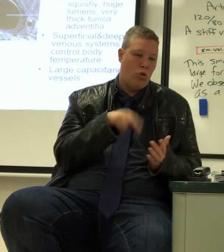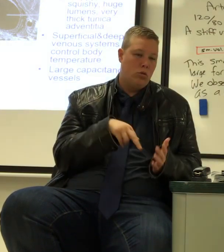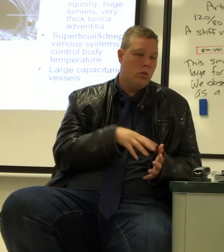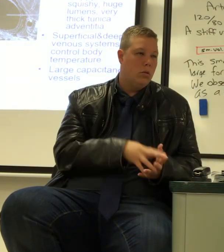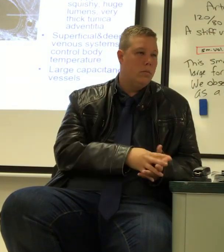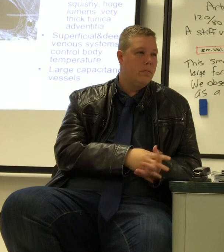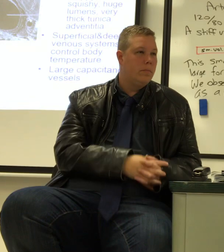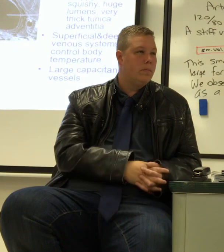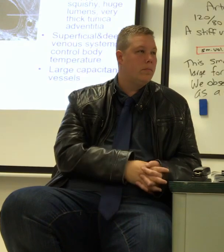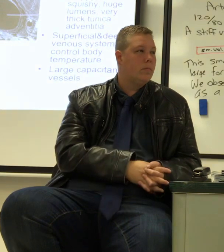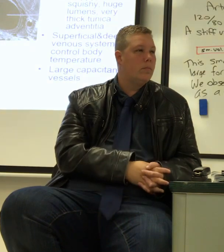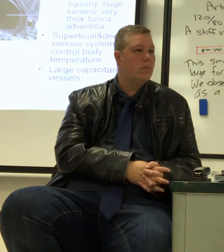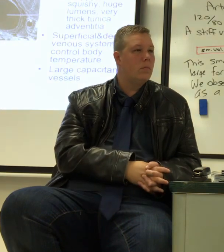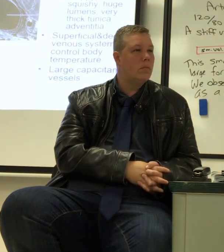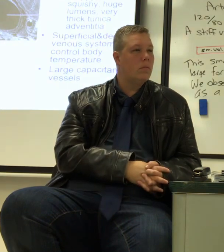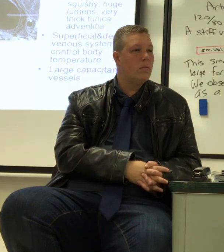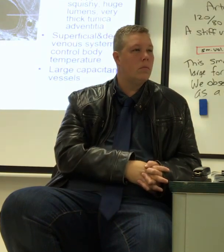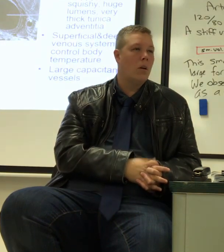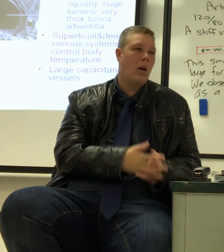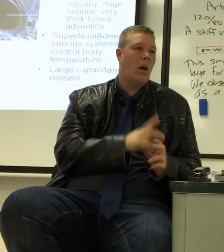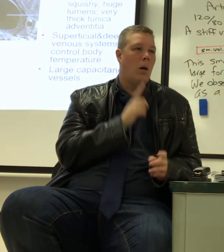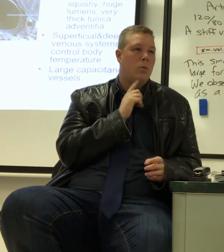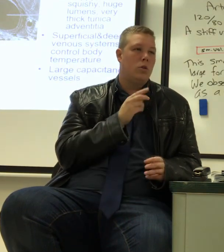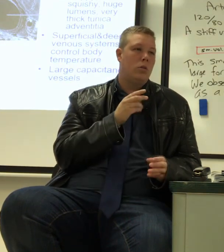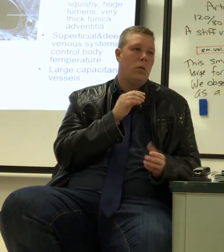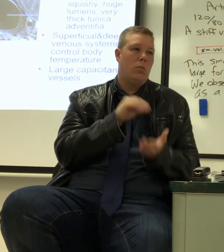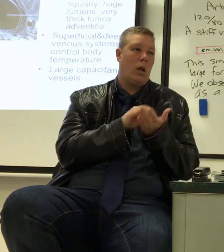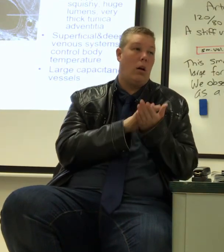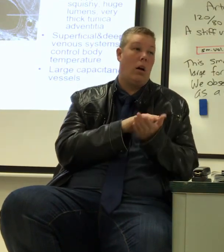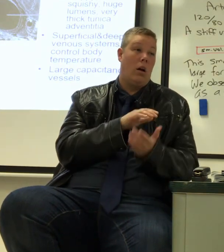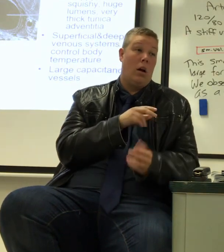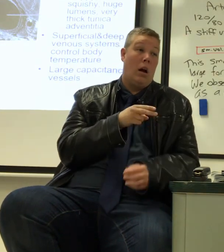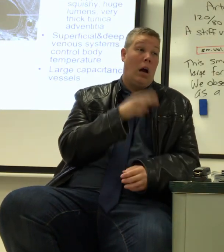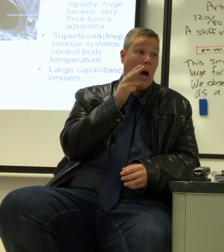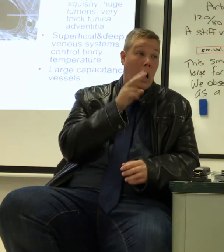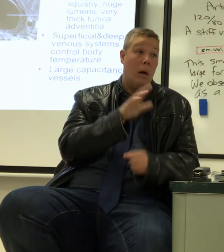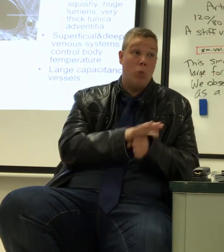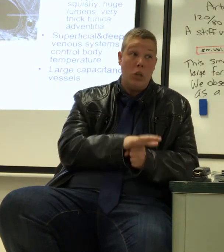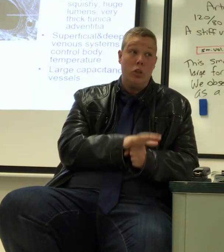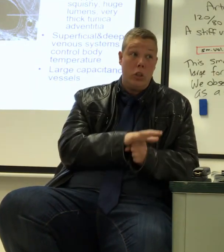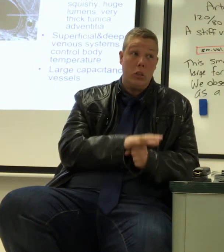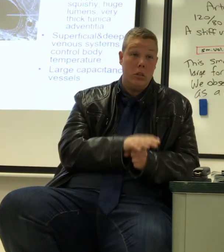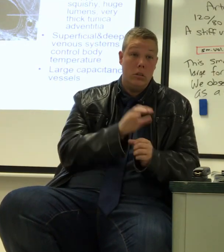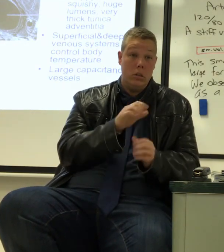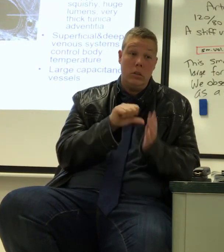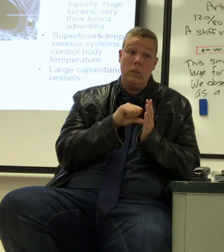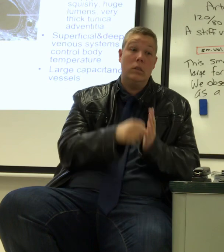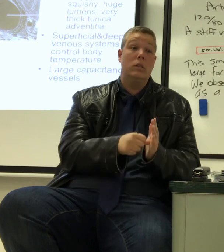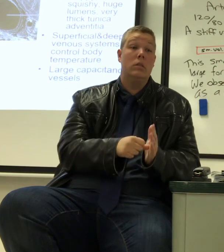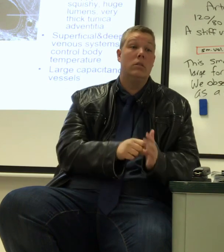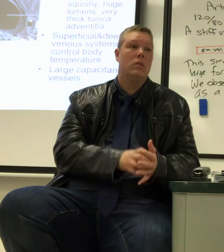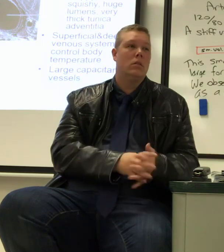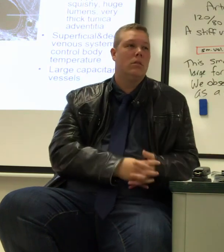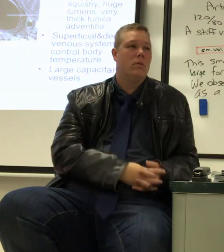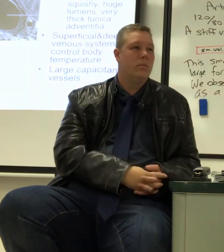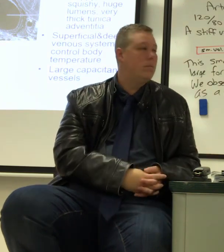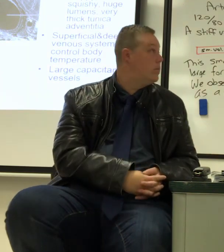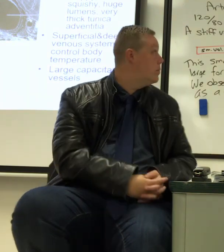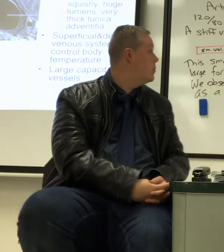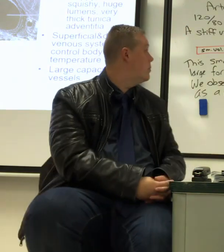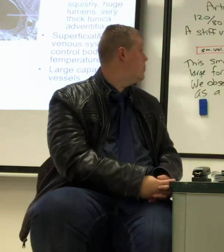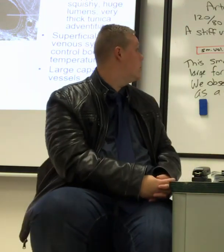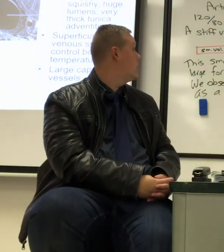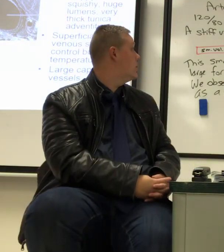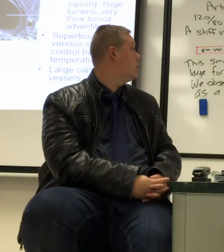High pressure. I'm just writing high pressure in big words, you know, just to symbolize. You got like